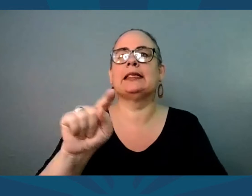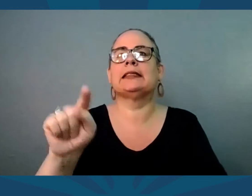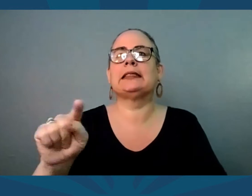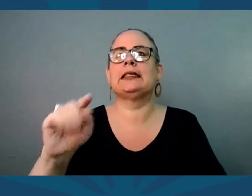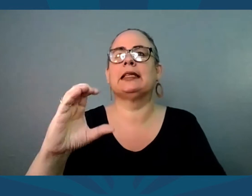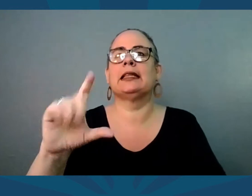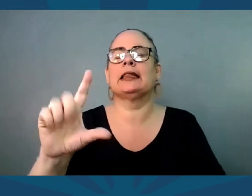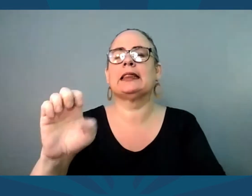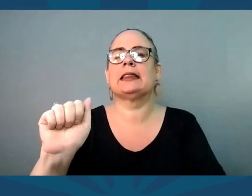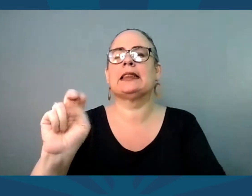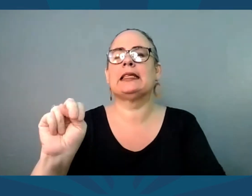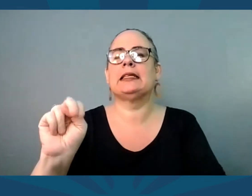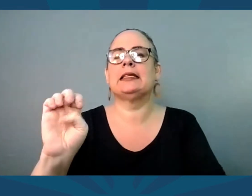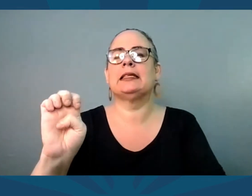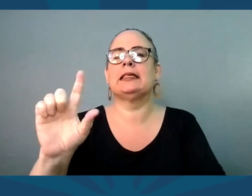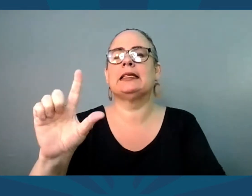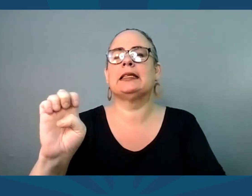Check online at